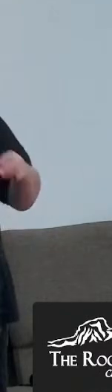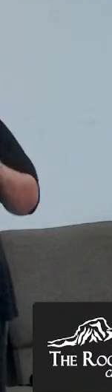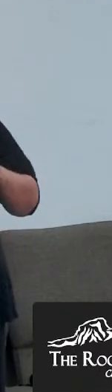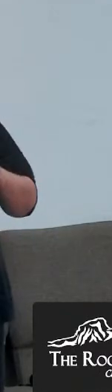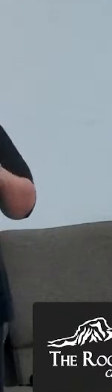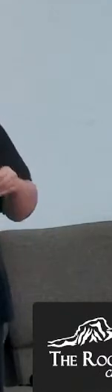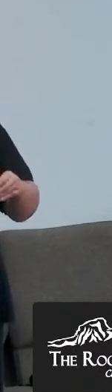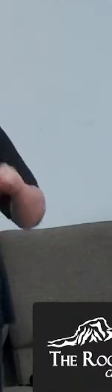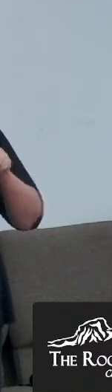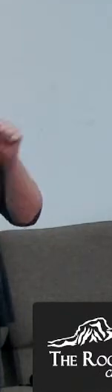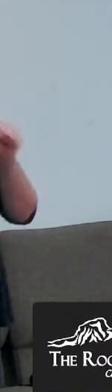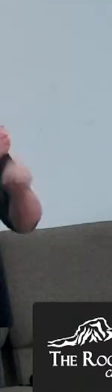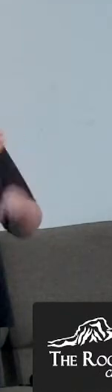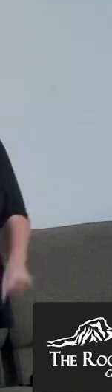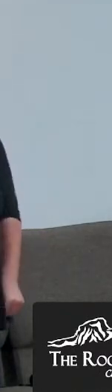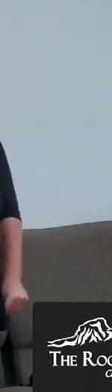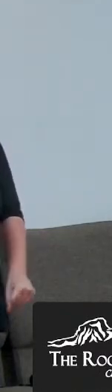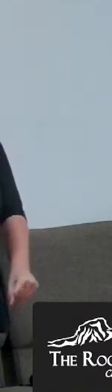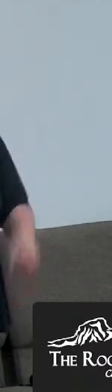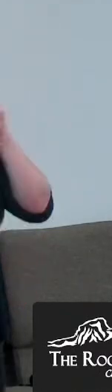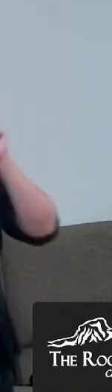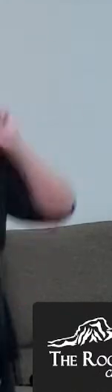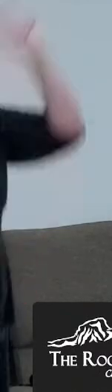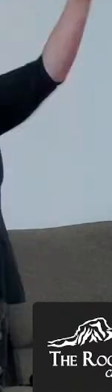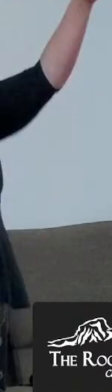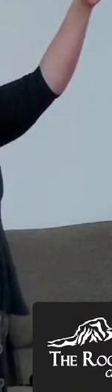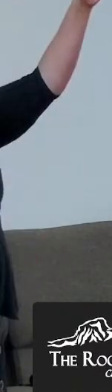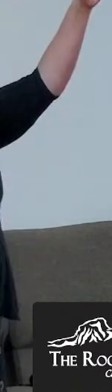been created to give a shout.